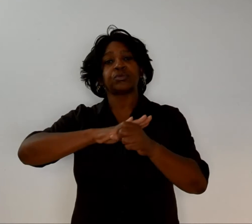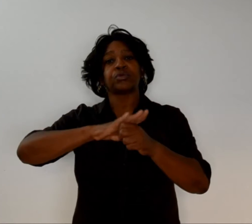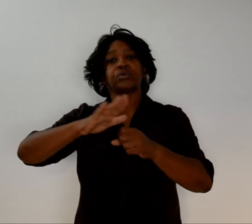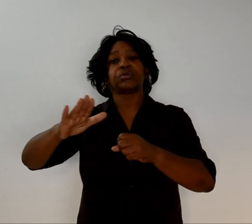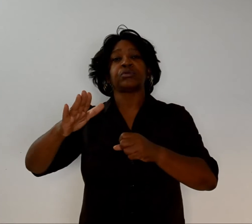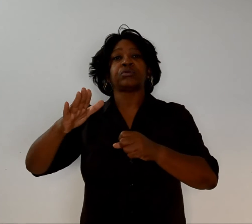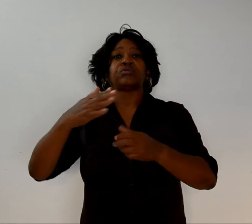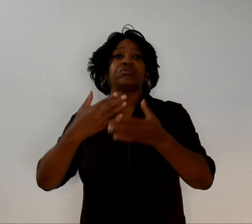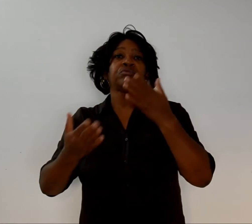God.